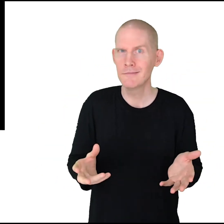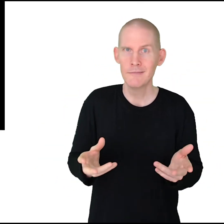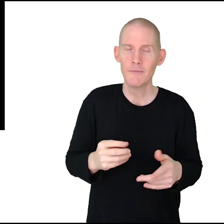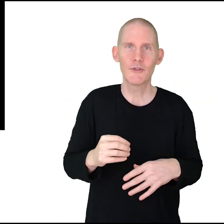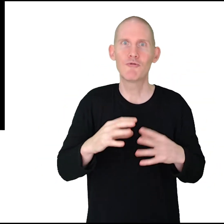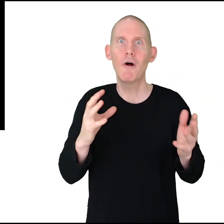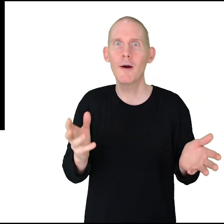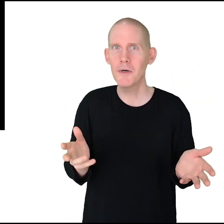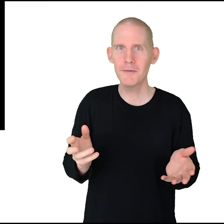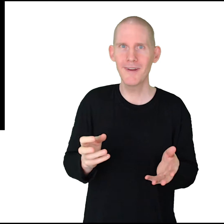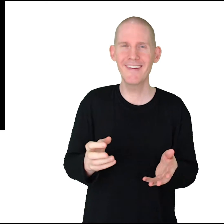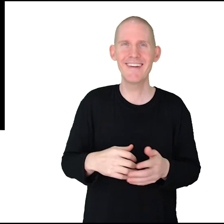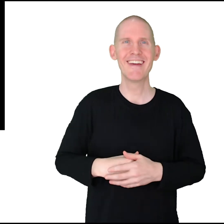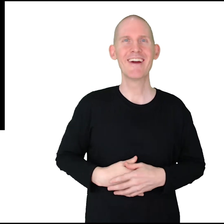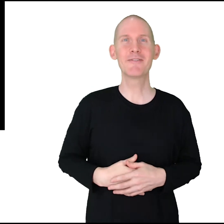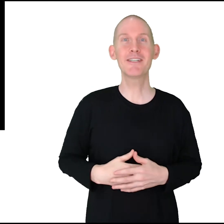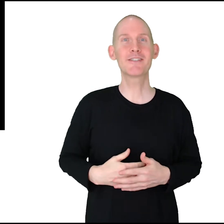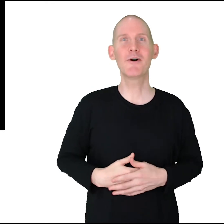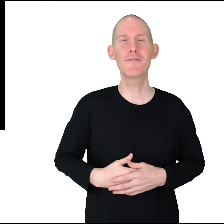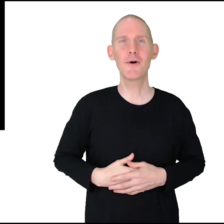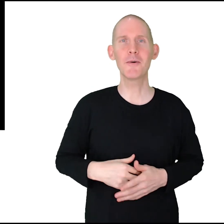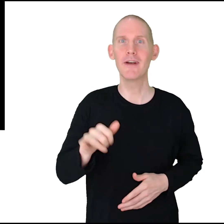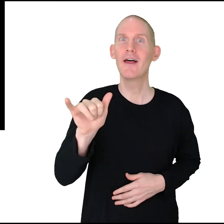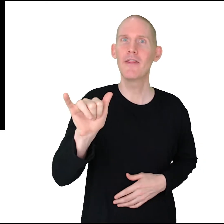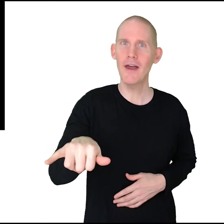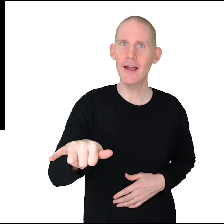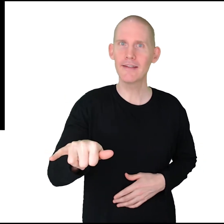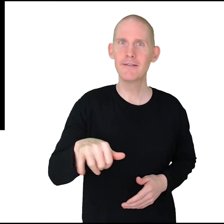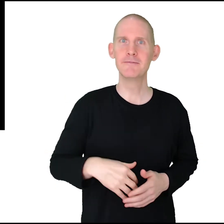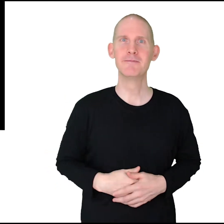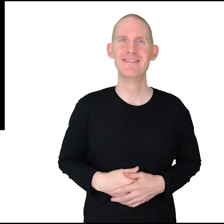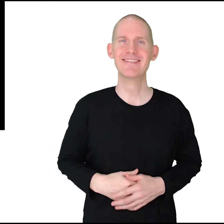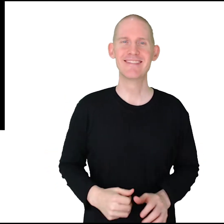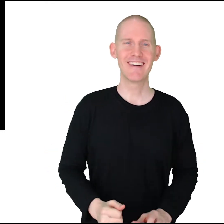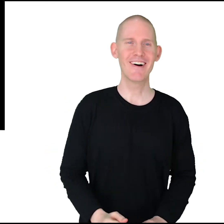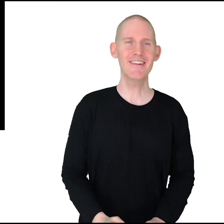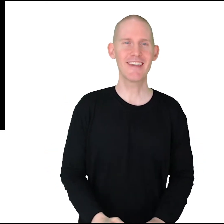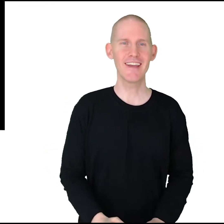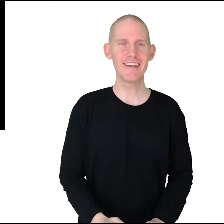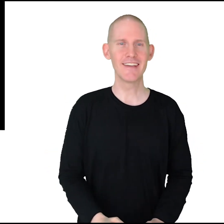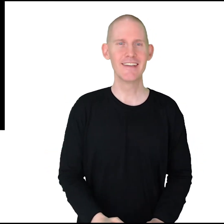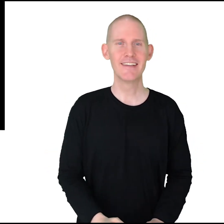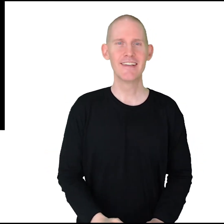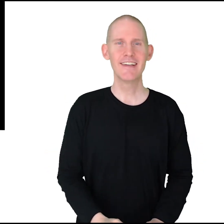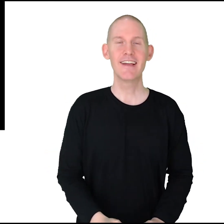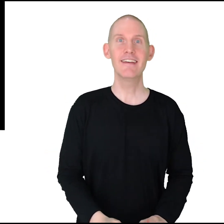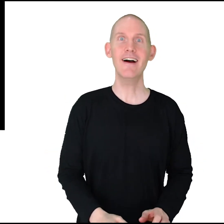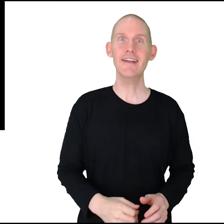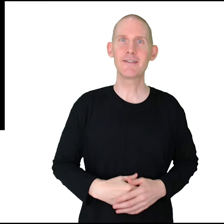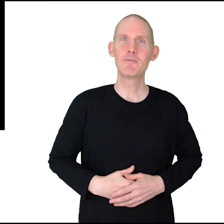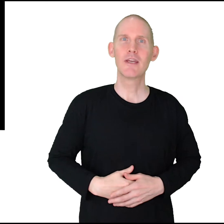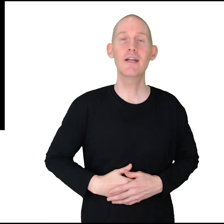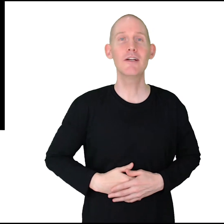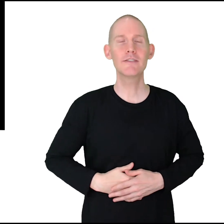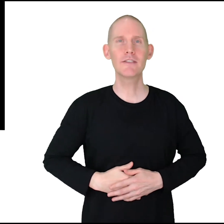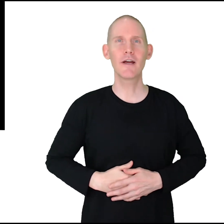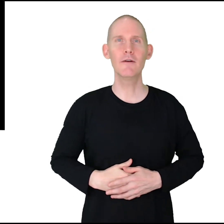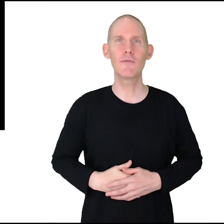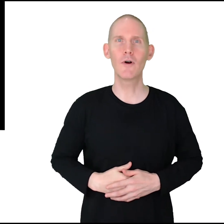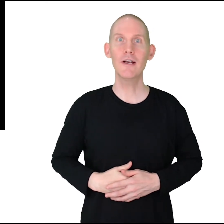the drama. Or we just go forward. That. Okay. Not. Here is a sign for